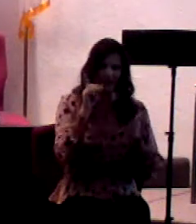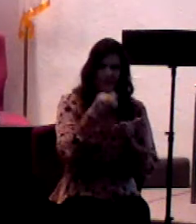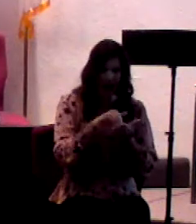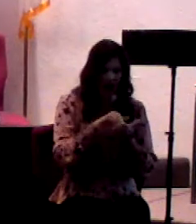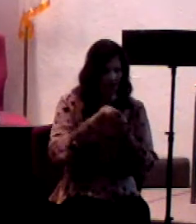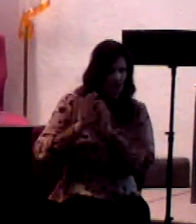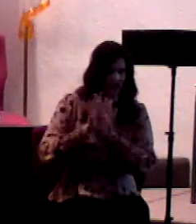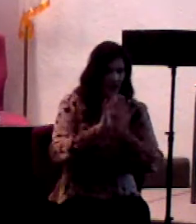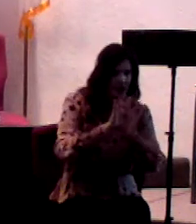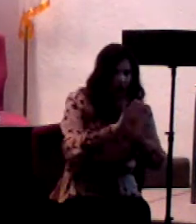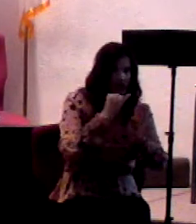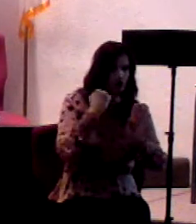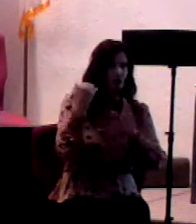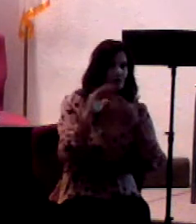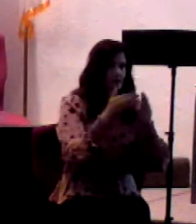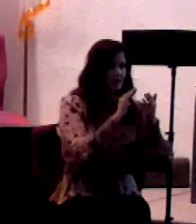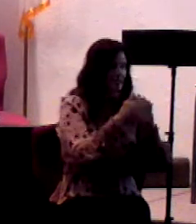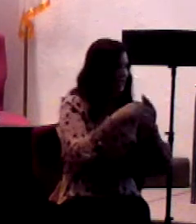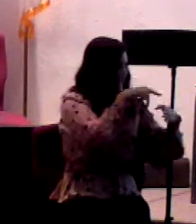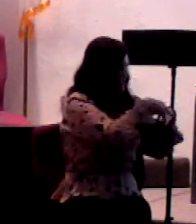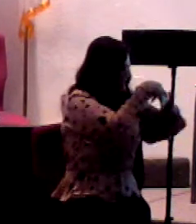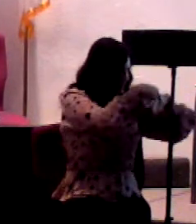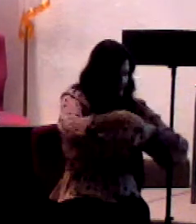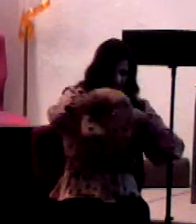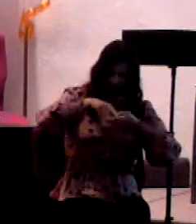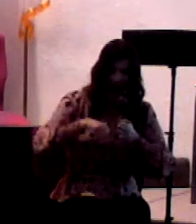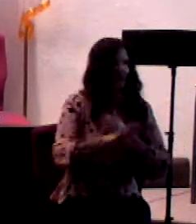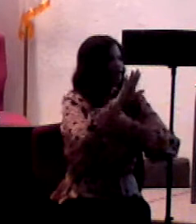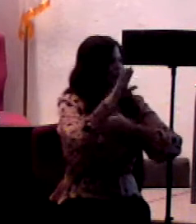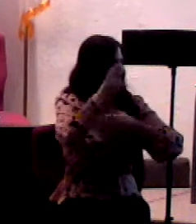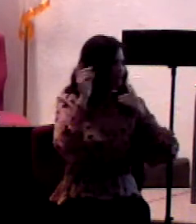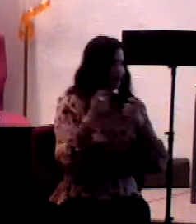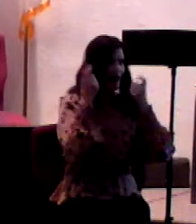he entered triumphantly as the King of Kings and Lord of Lords.